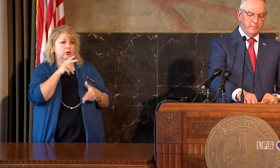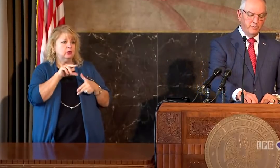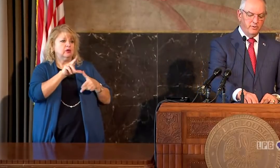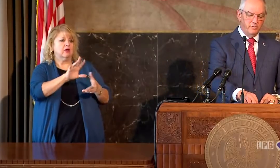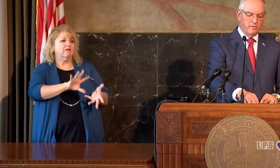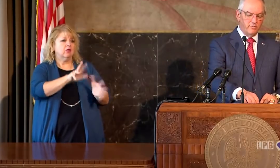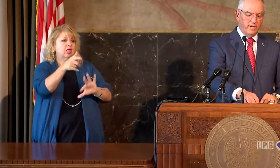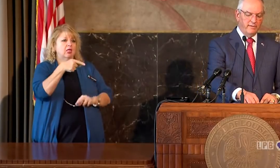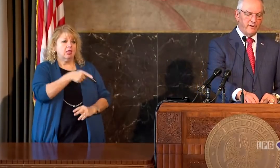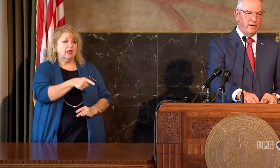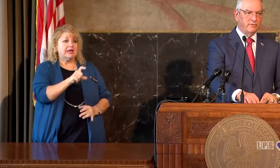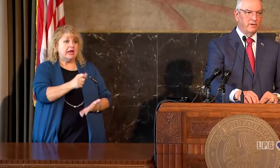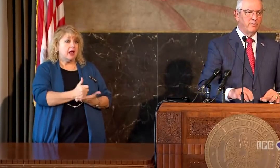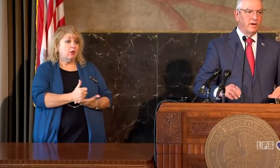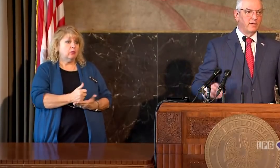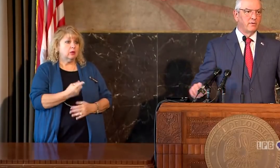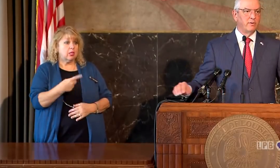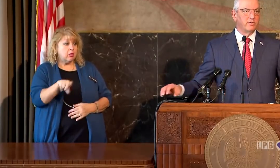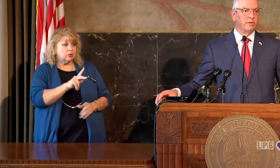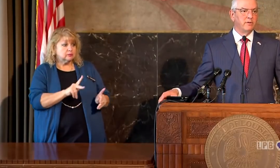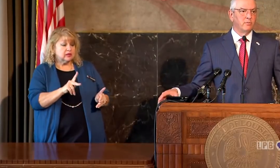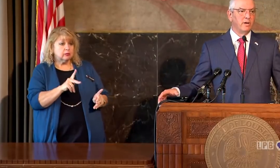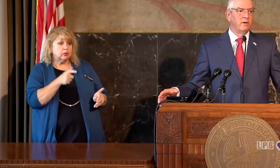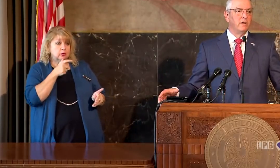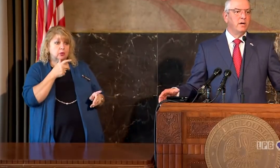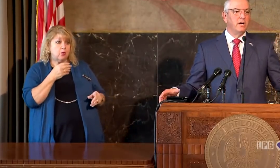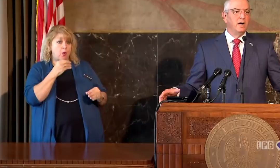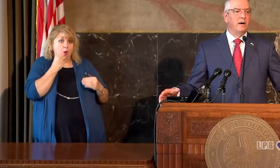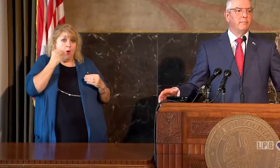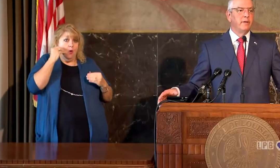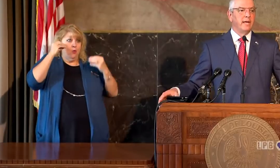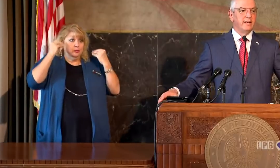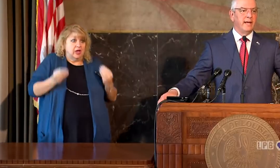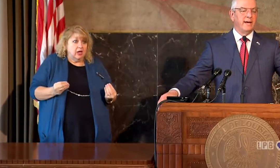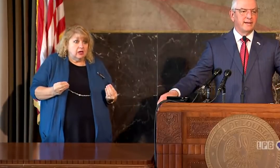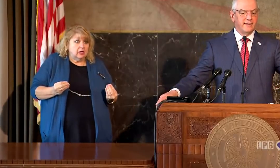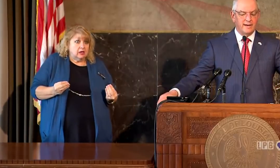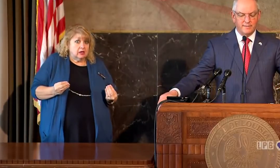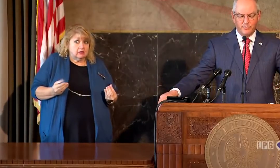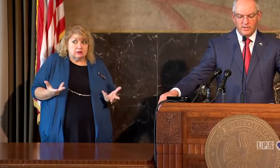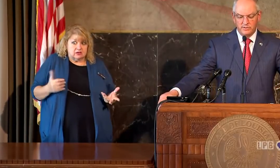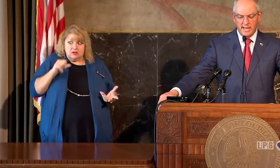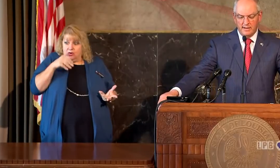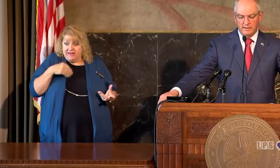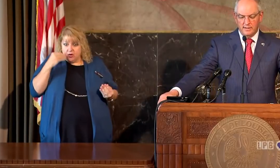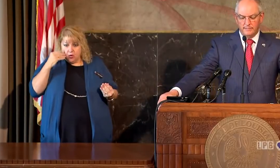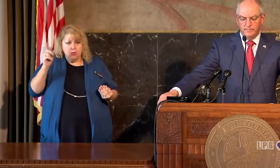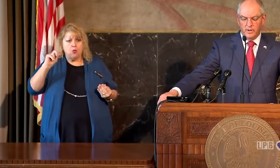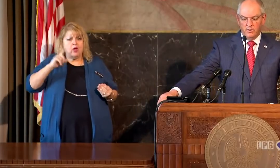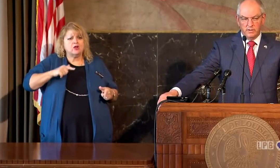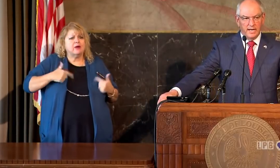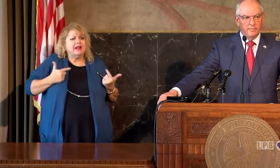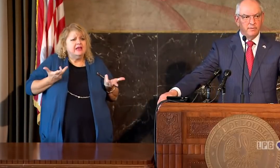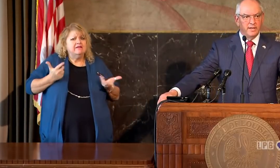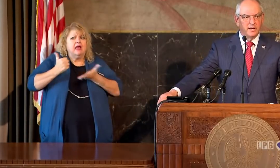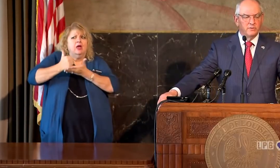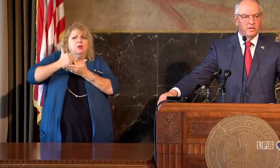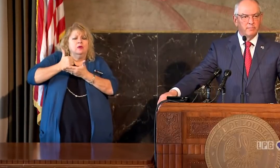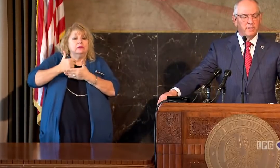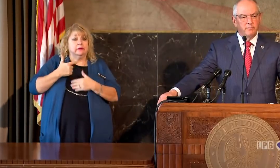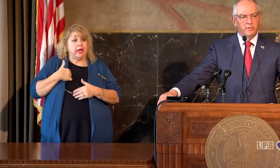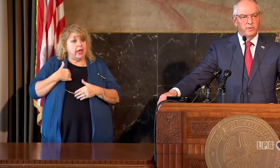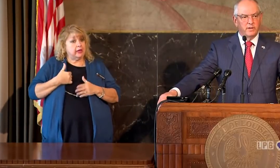certainly people who are waiting for housing are not going to be as well. And I press that all the time